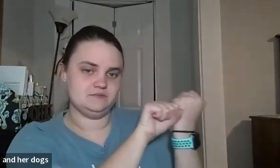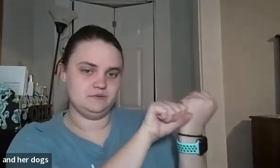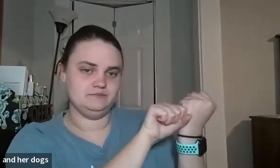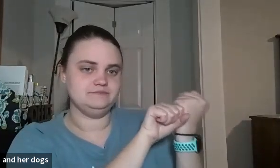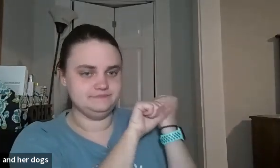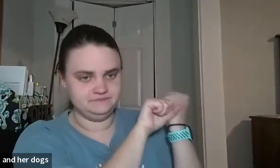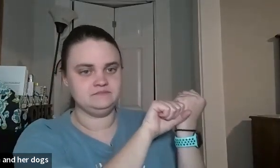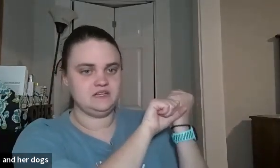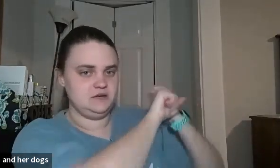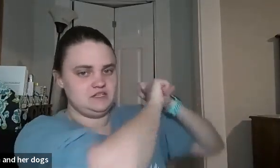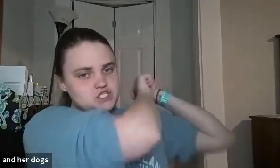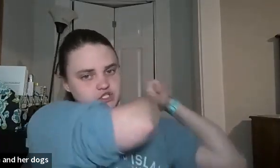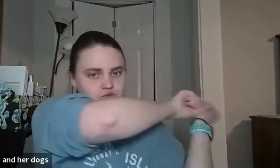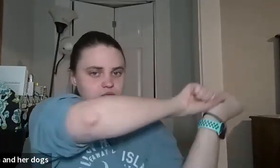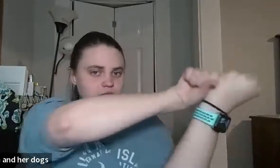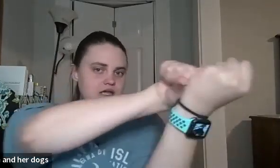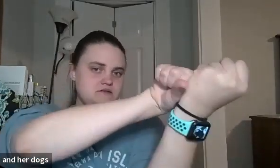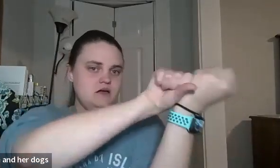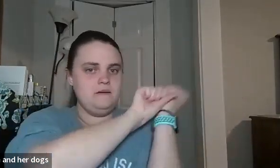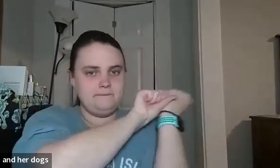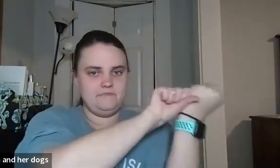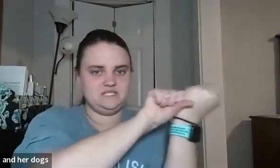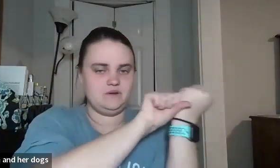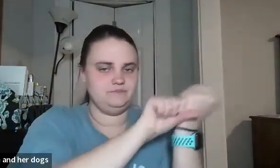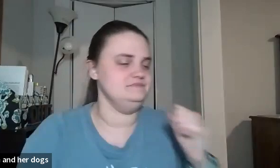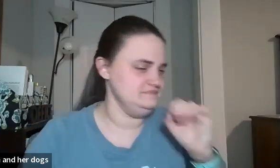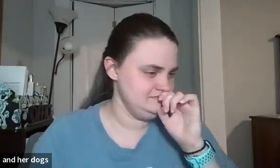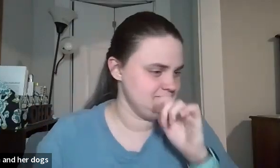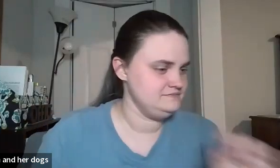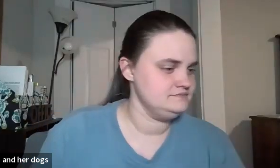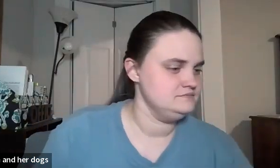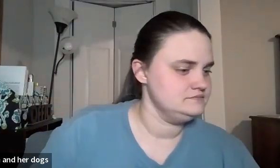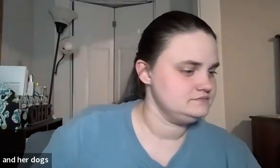baseball. And you're about to swing baseball.